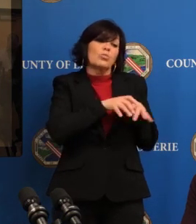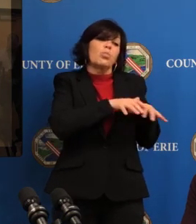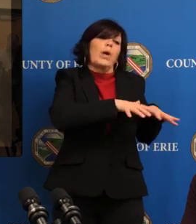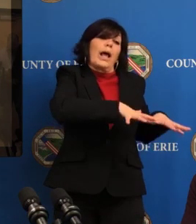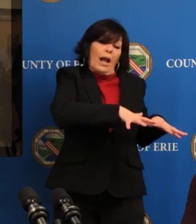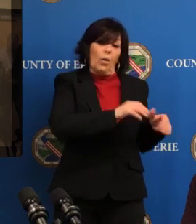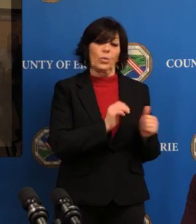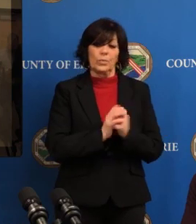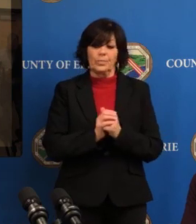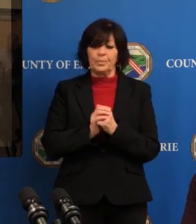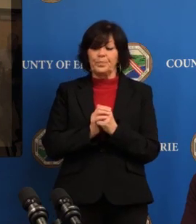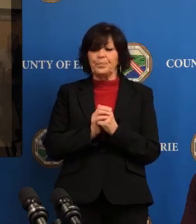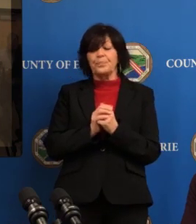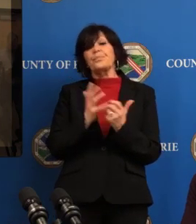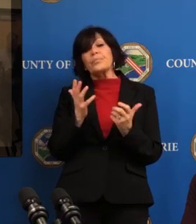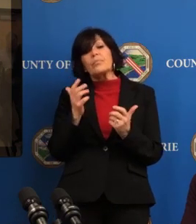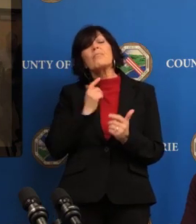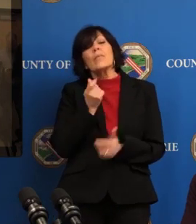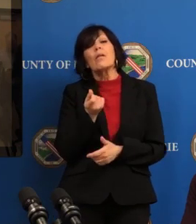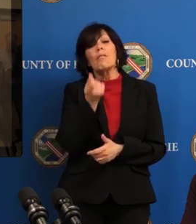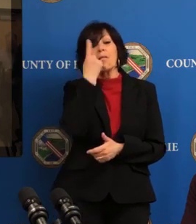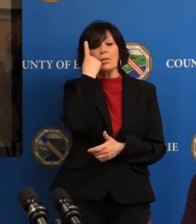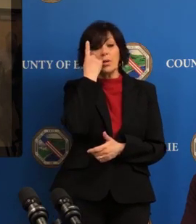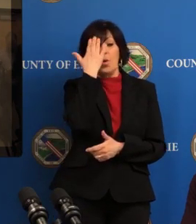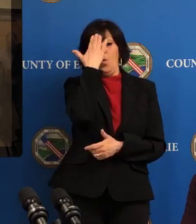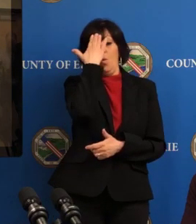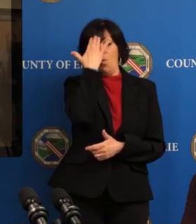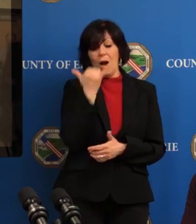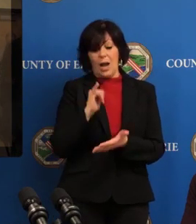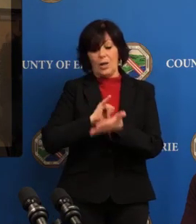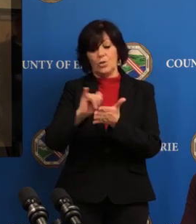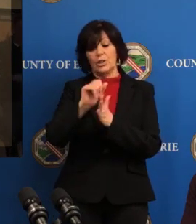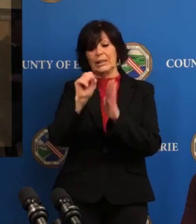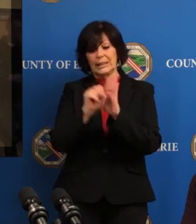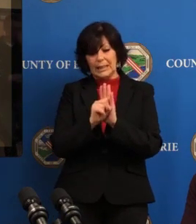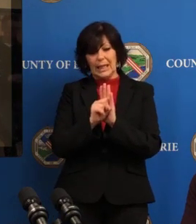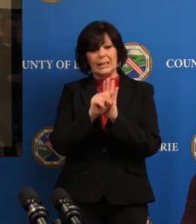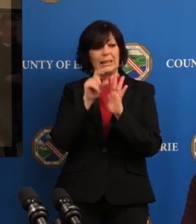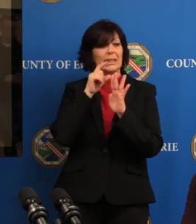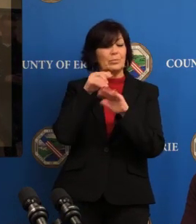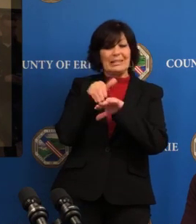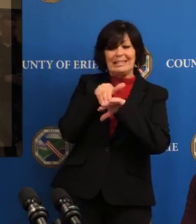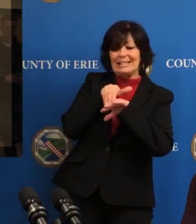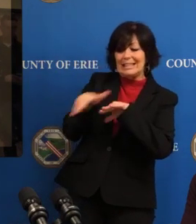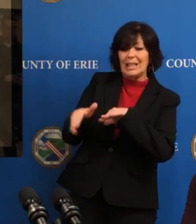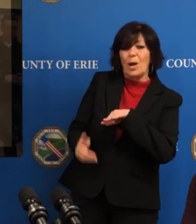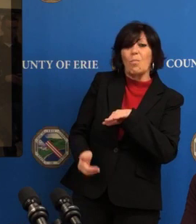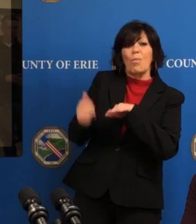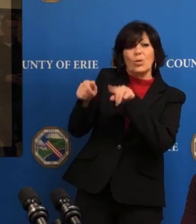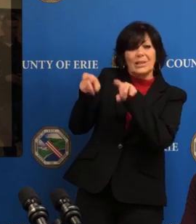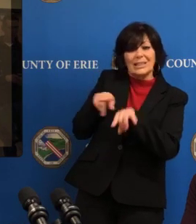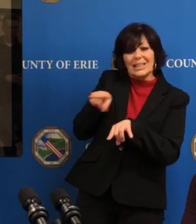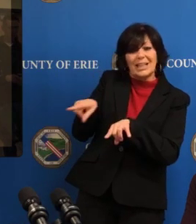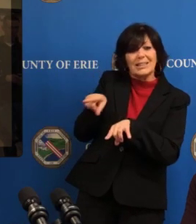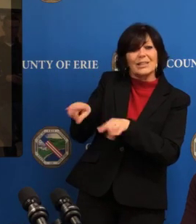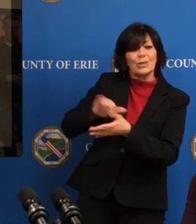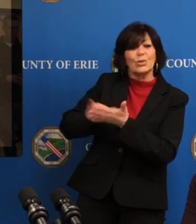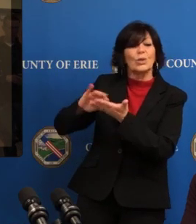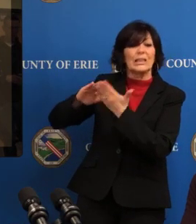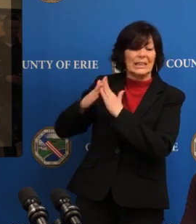of the size of New York City. So I understand why New York State has been sending the vast majority of the tests for New York